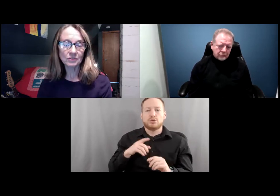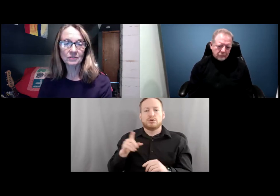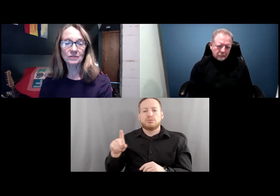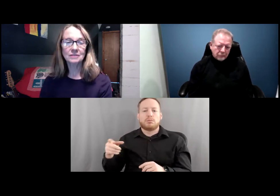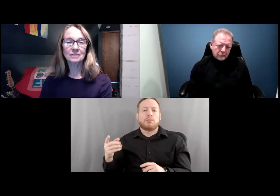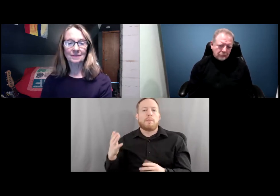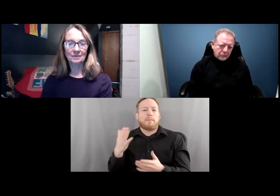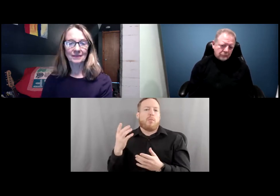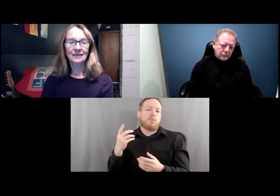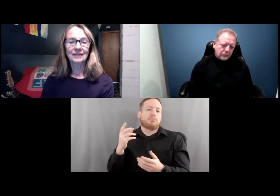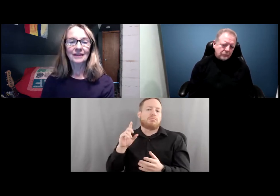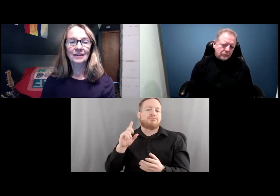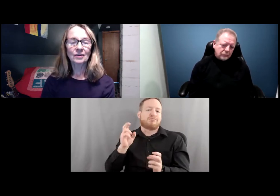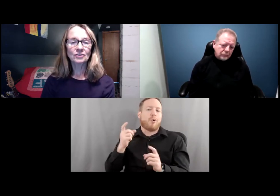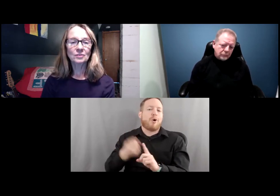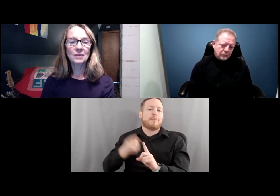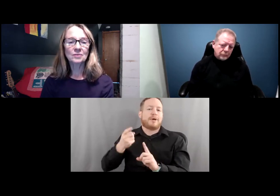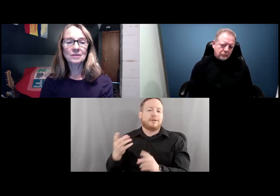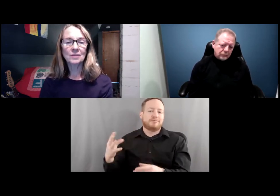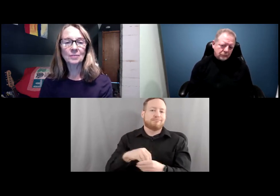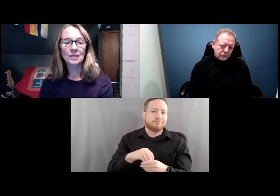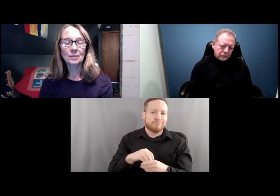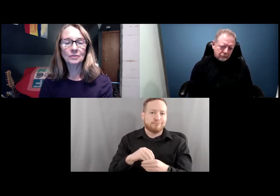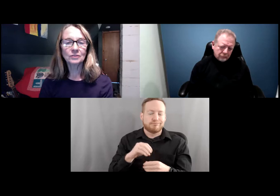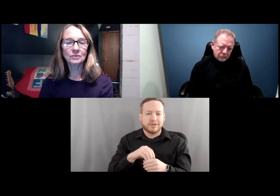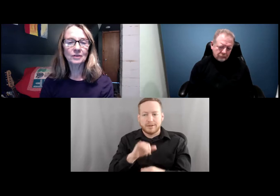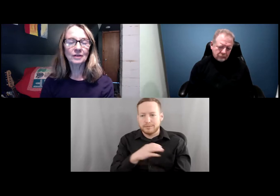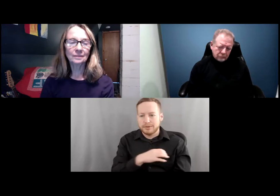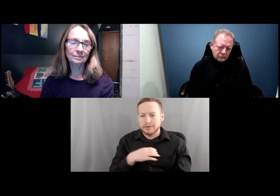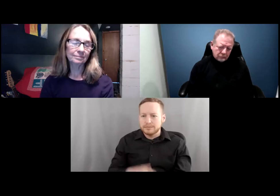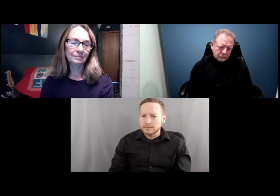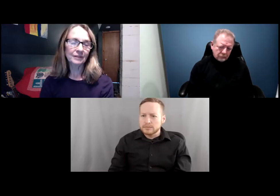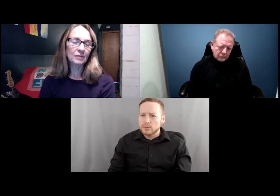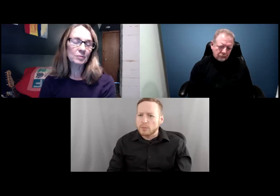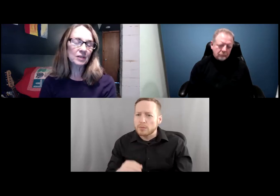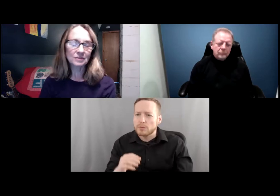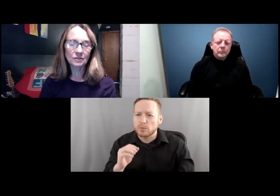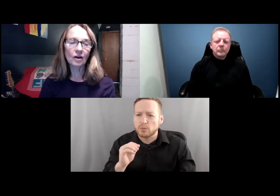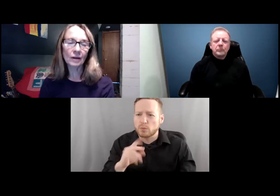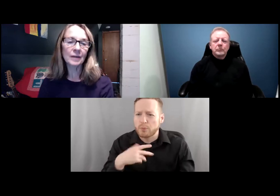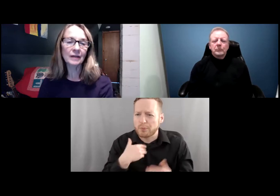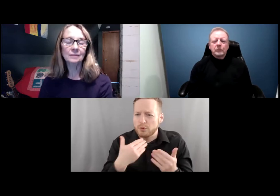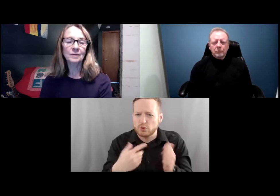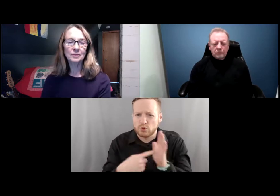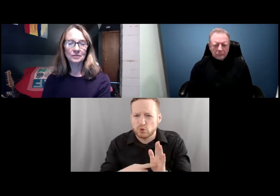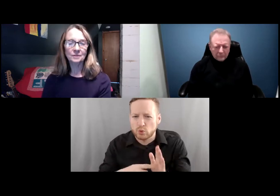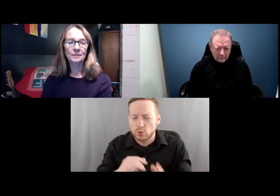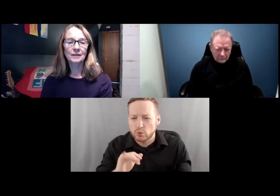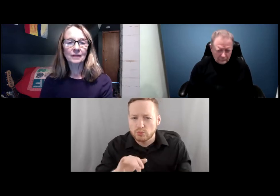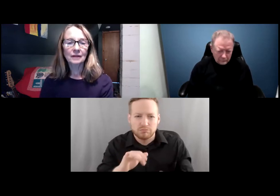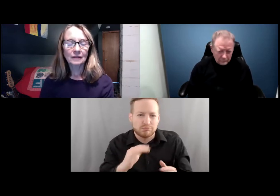referral service. And also members that might be able to, they would be considered automatic